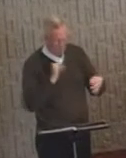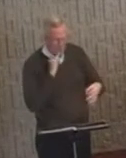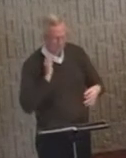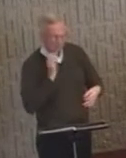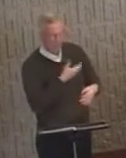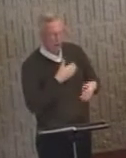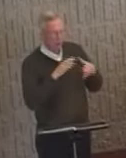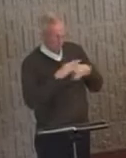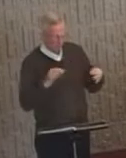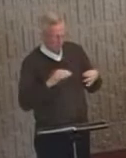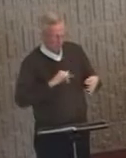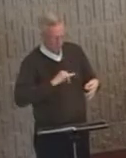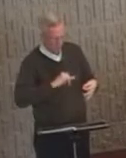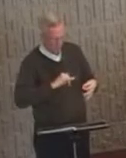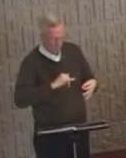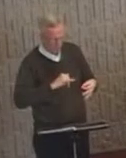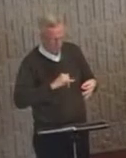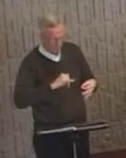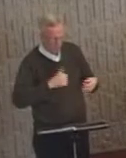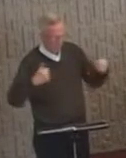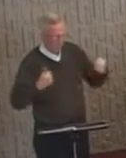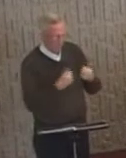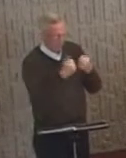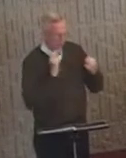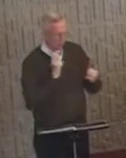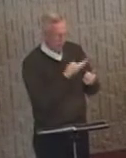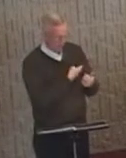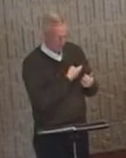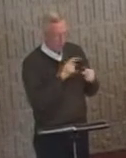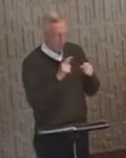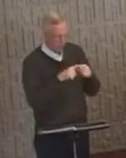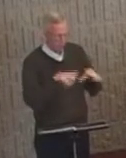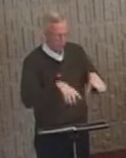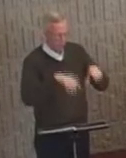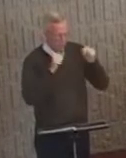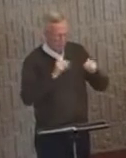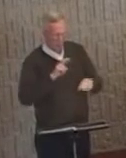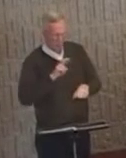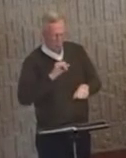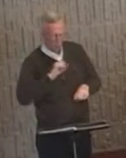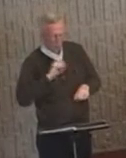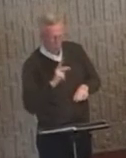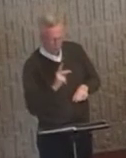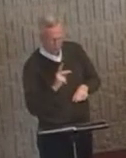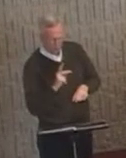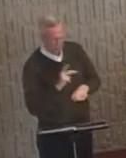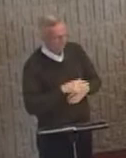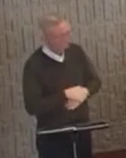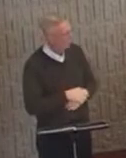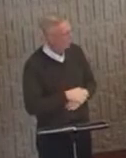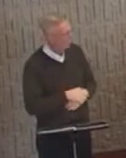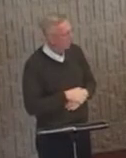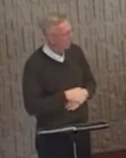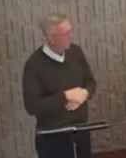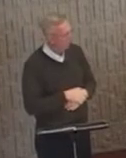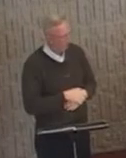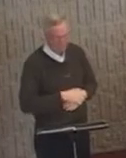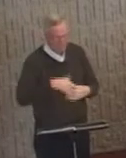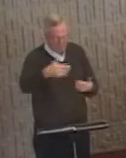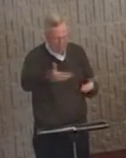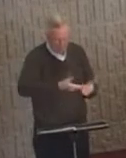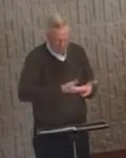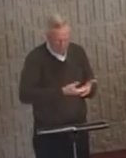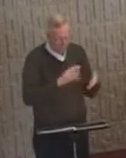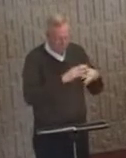to go out on a limb. It is, in the last analysis, an invitational